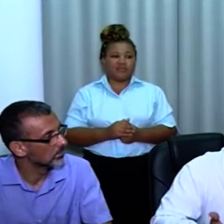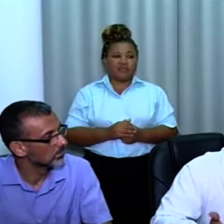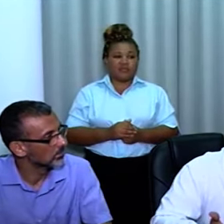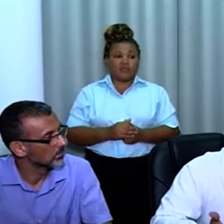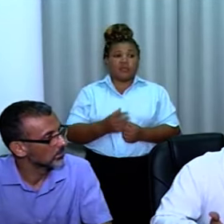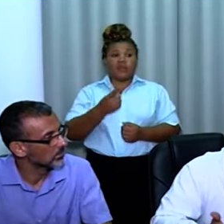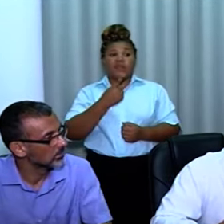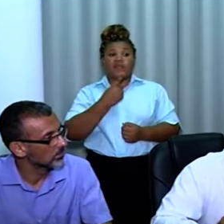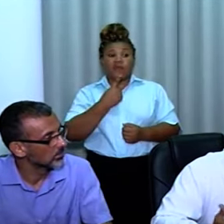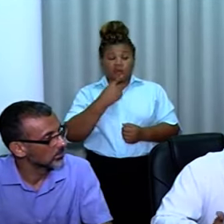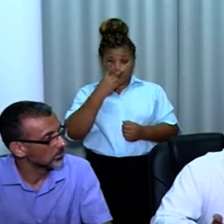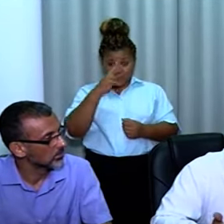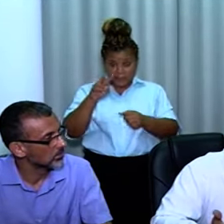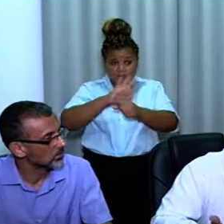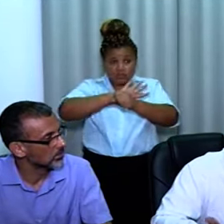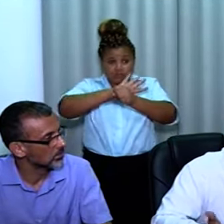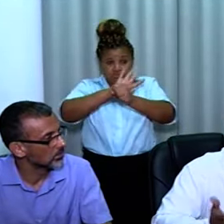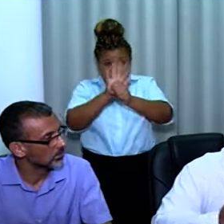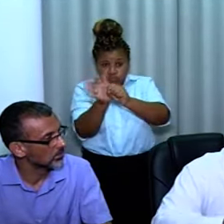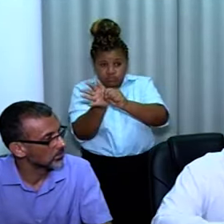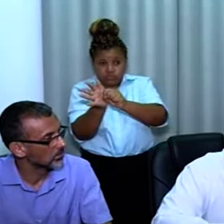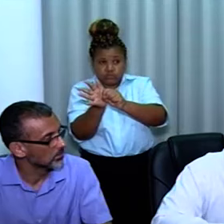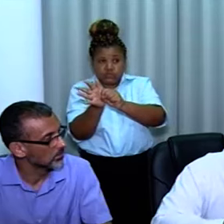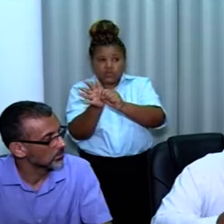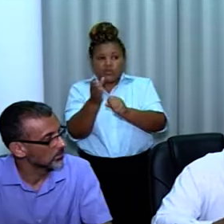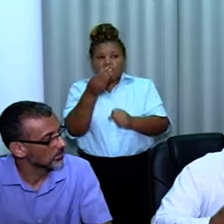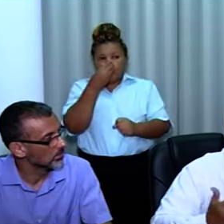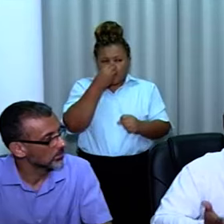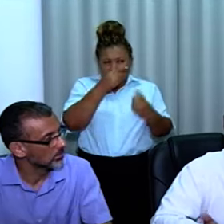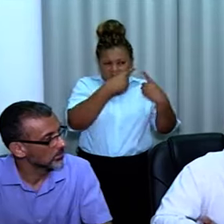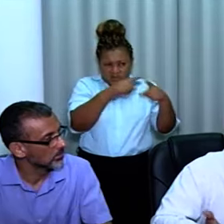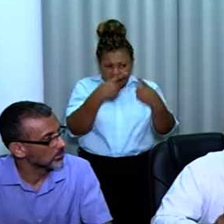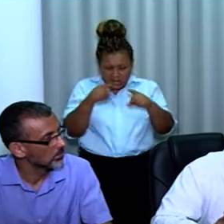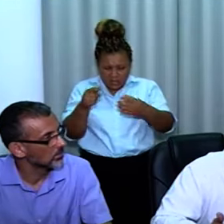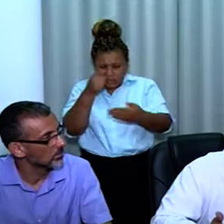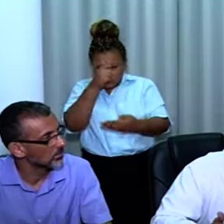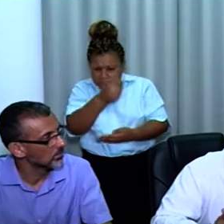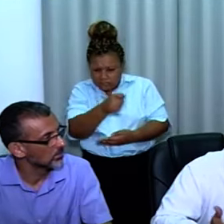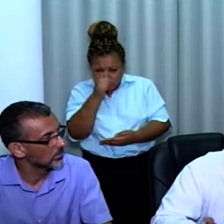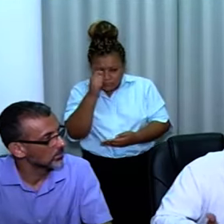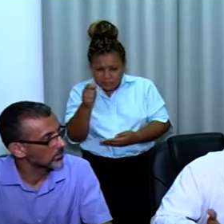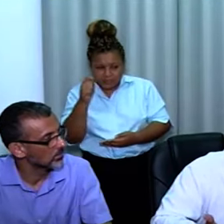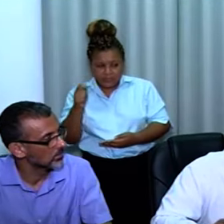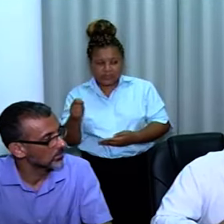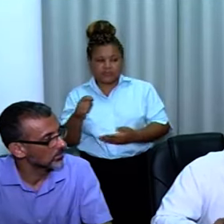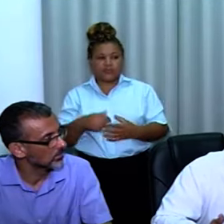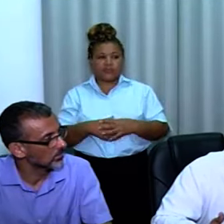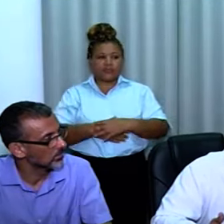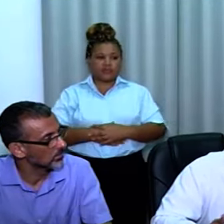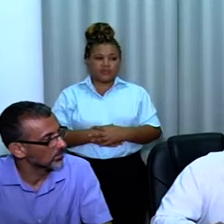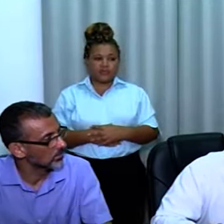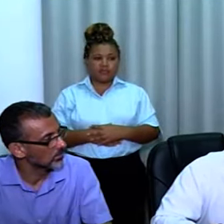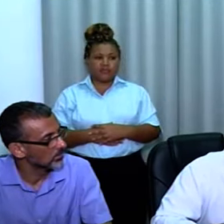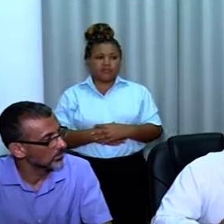causes, like the flu. The previous negative cases we've had, we've identified the cause. There were different kinds of flu or the